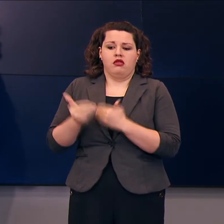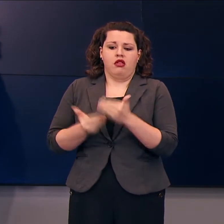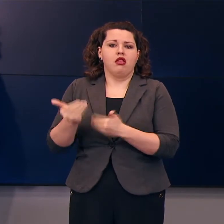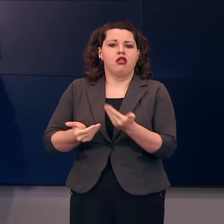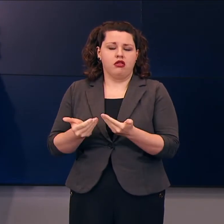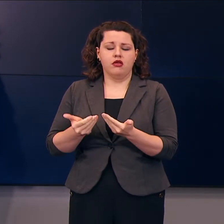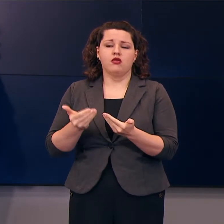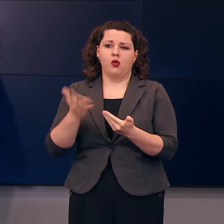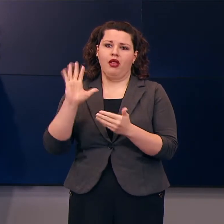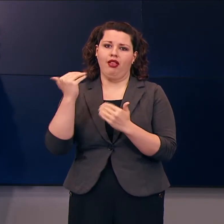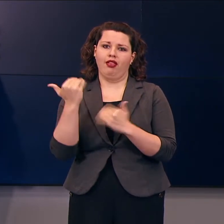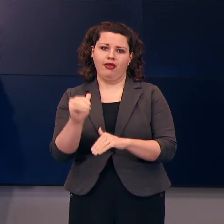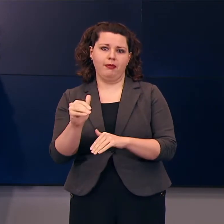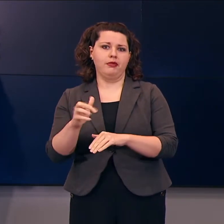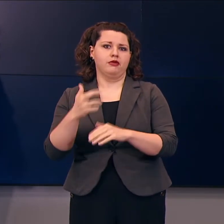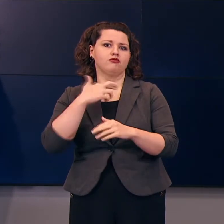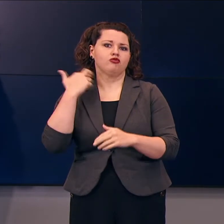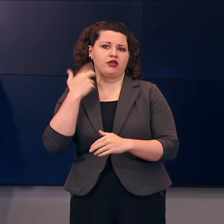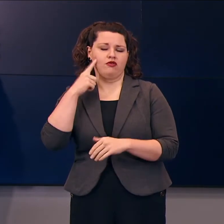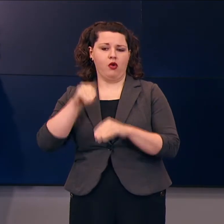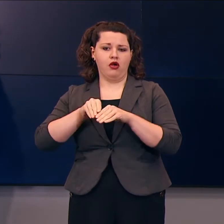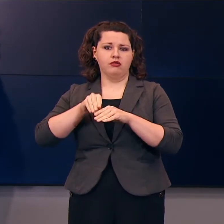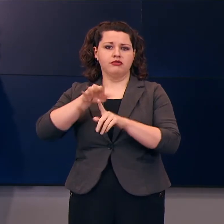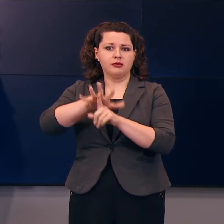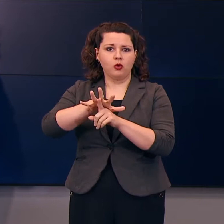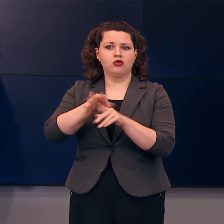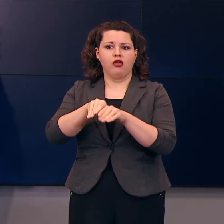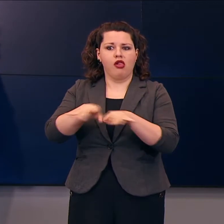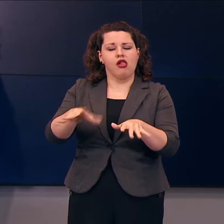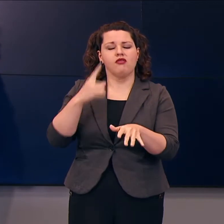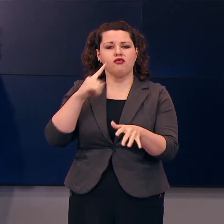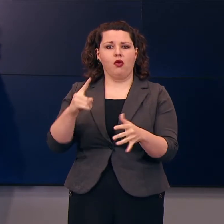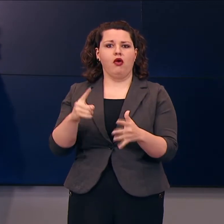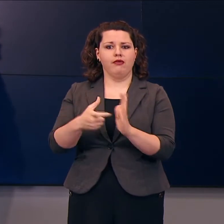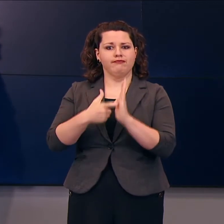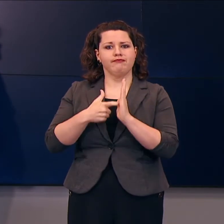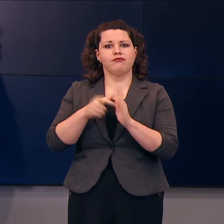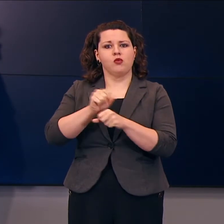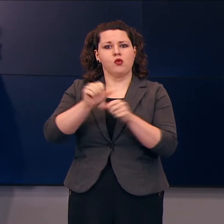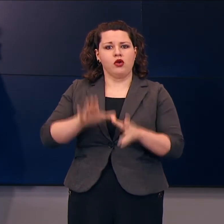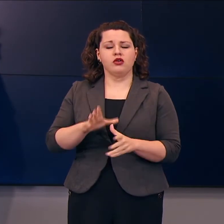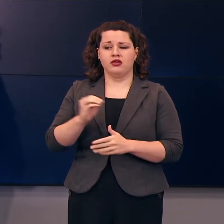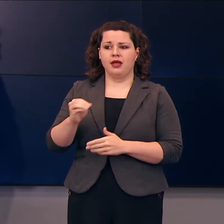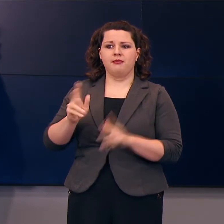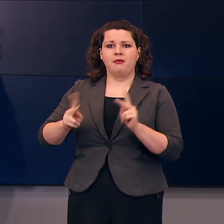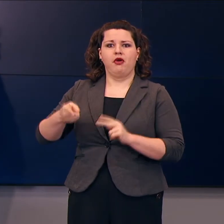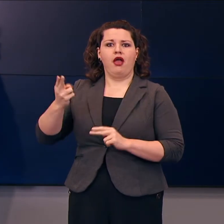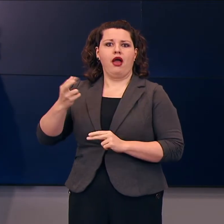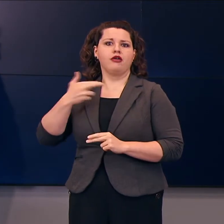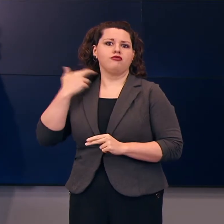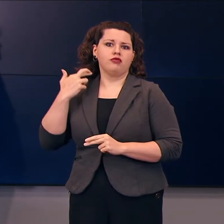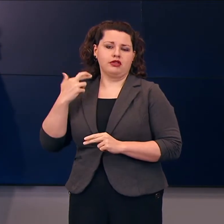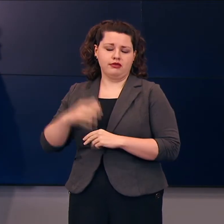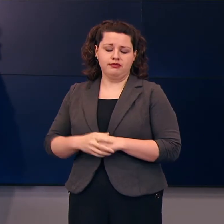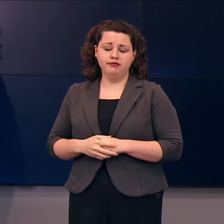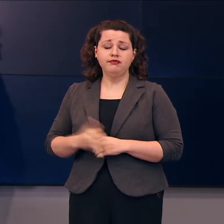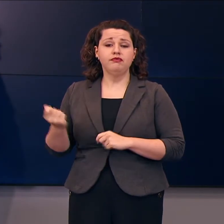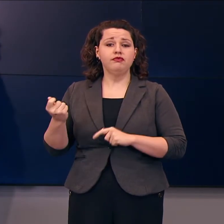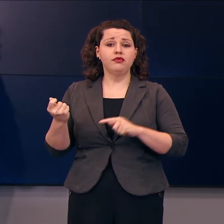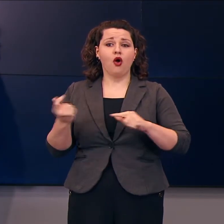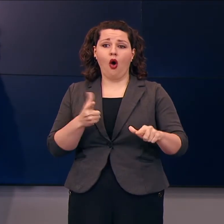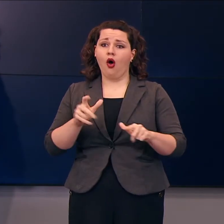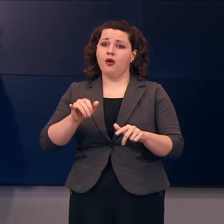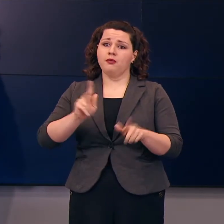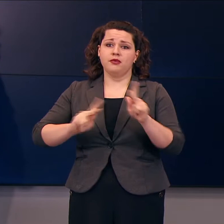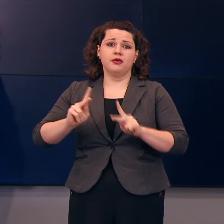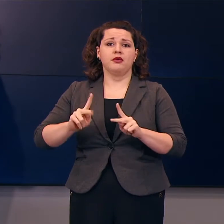further exposing our essential workers and vulnerable Iowans to the virus. All Iowans must continue to do our